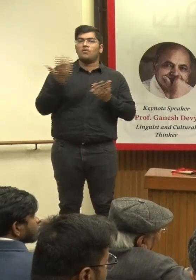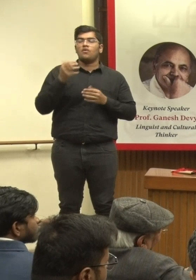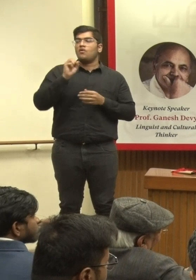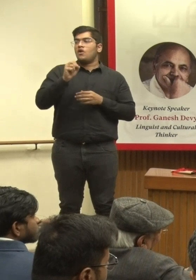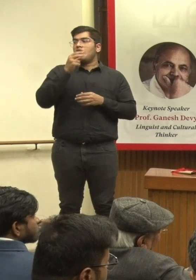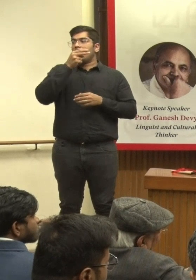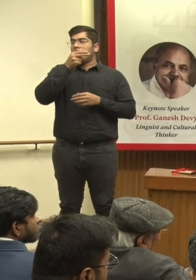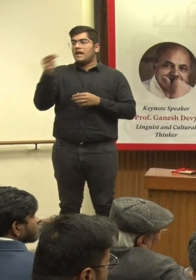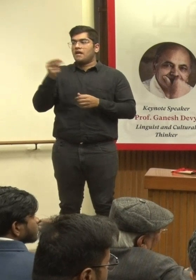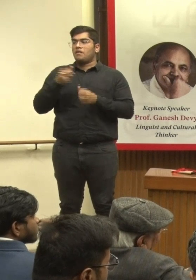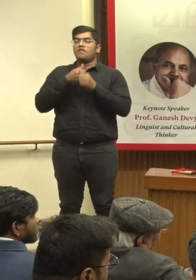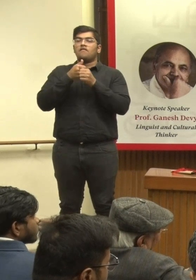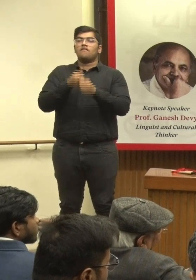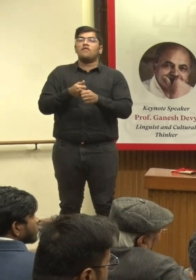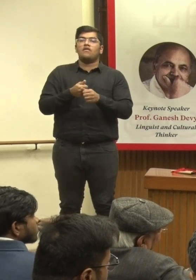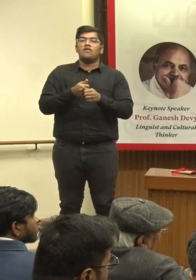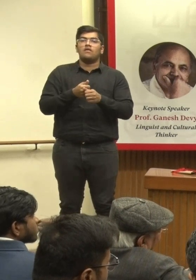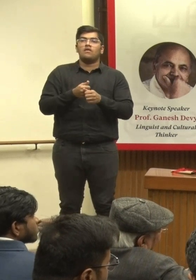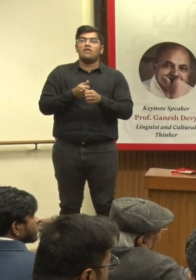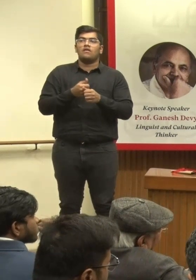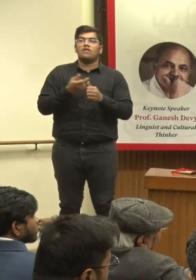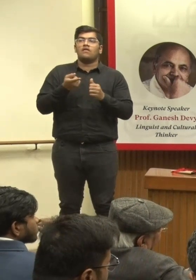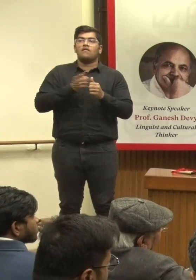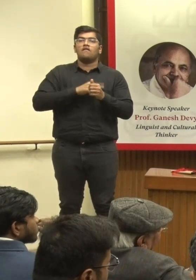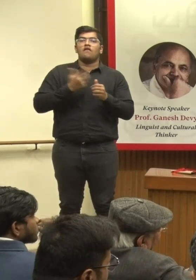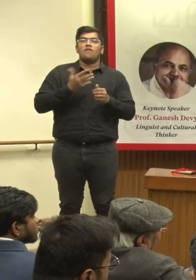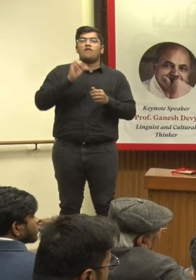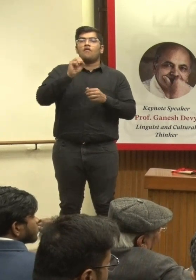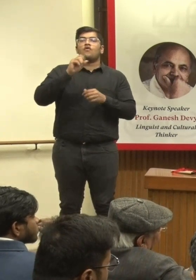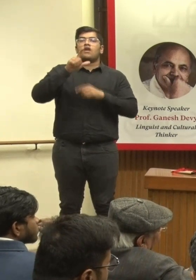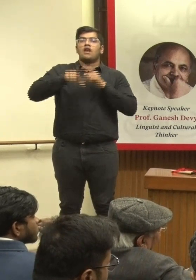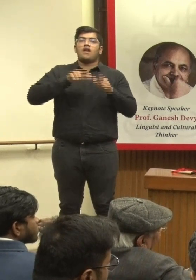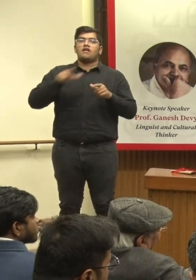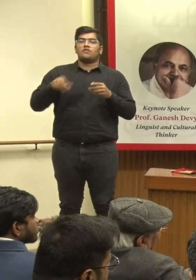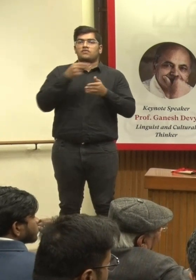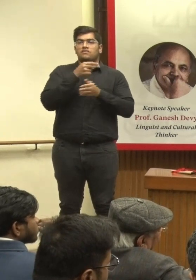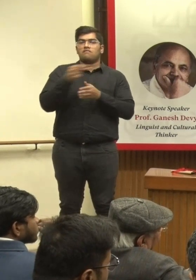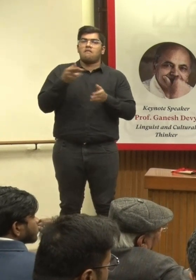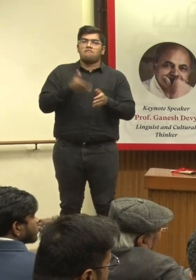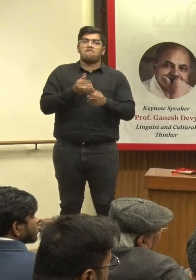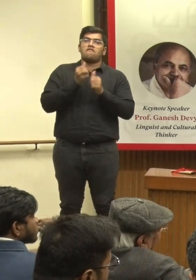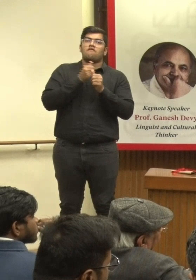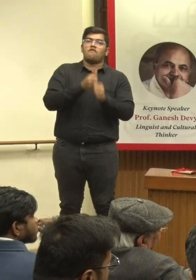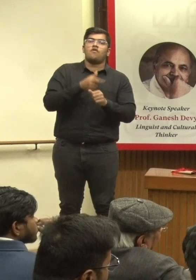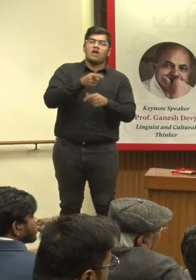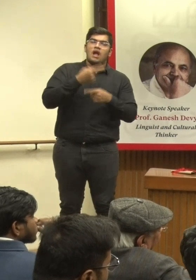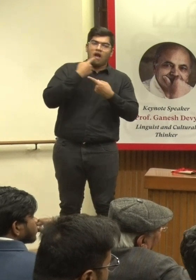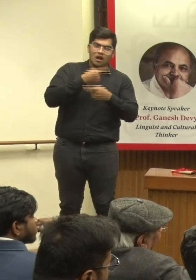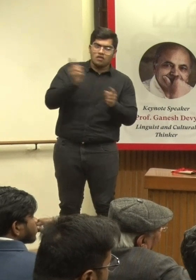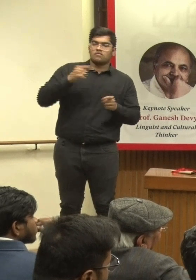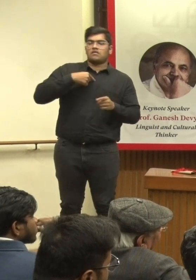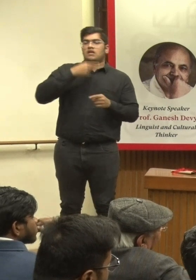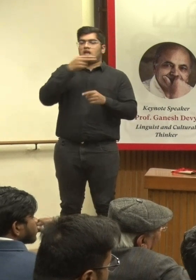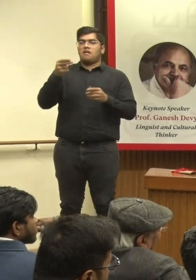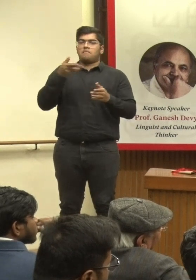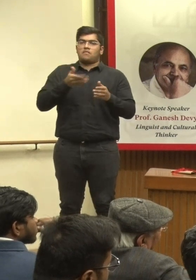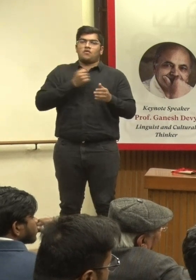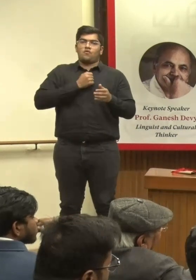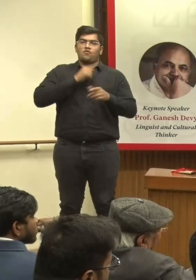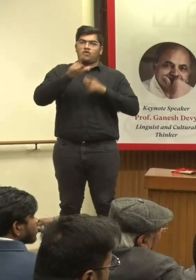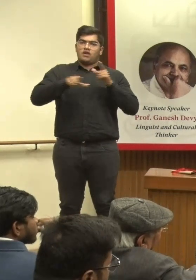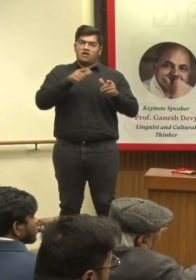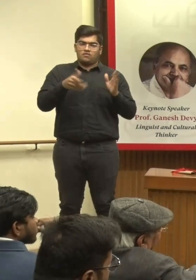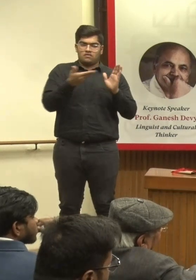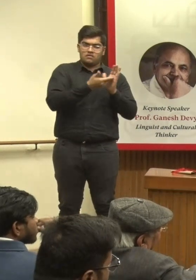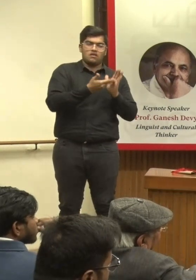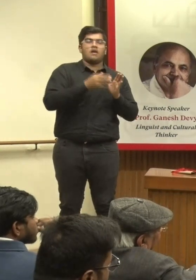named as communities by the name of the language. They declared, this is my language, so that became the name of the